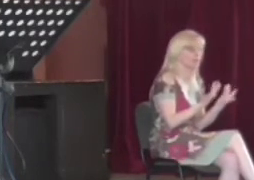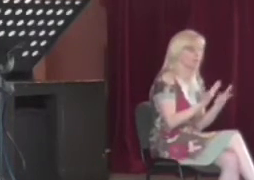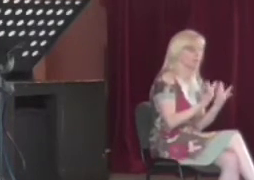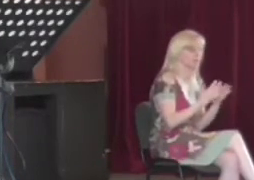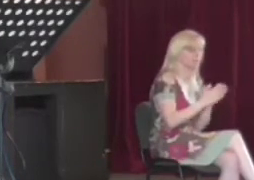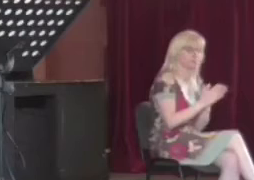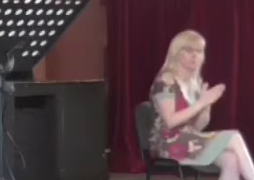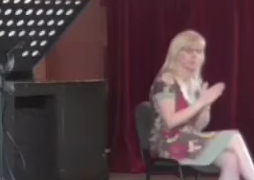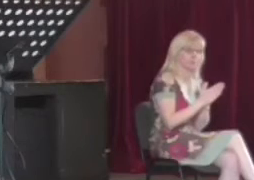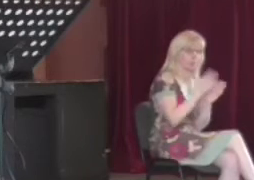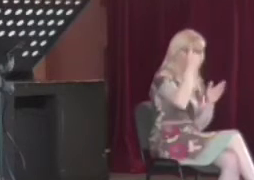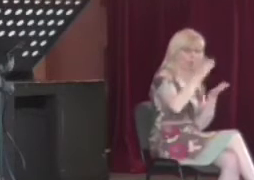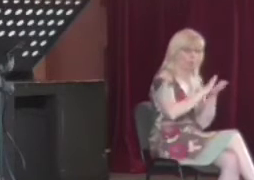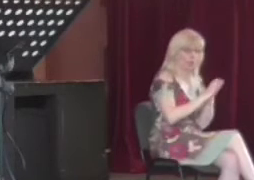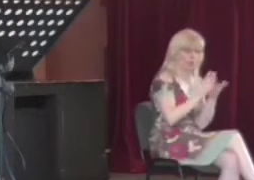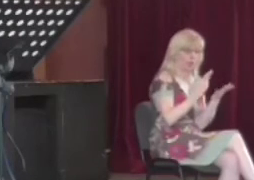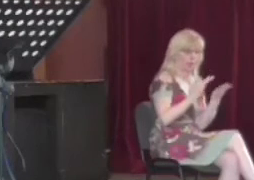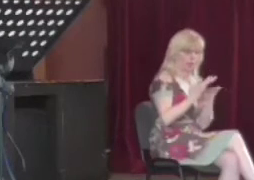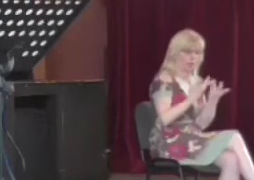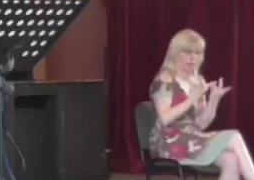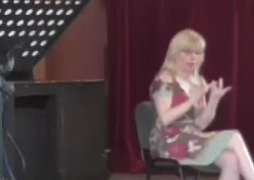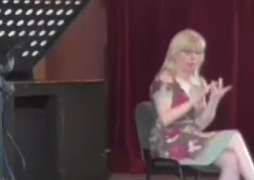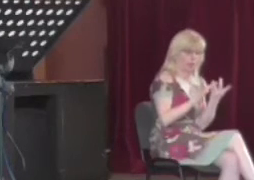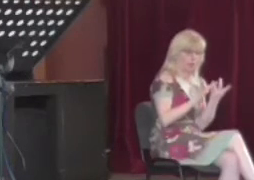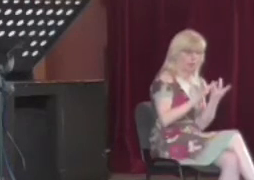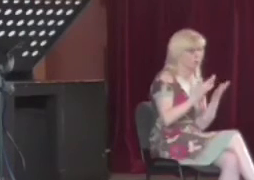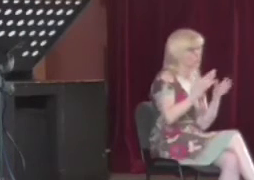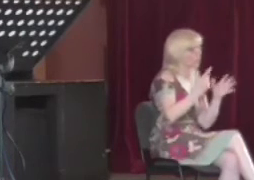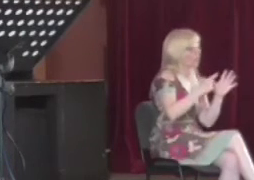He knew that God had a plan and purpose for his life.